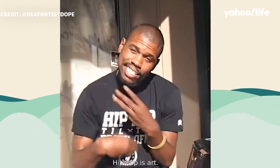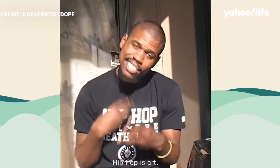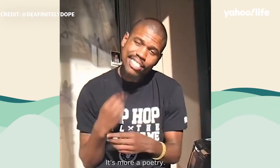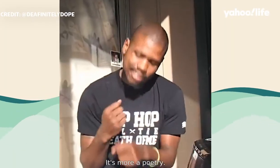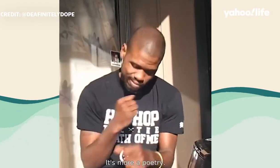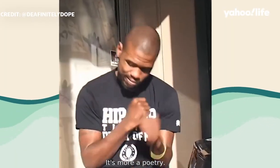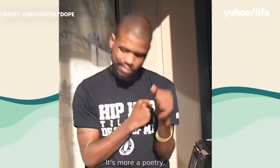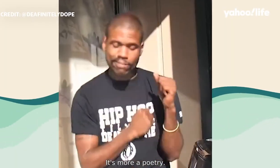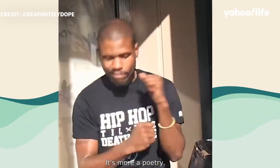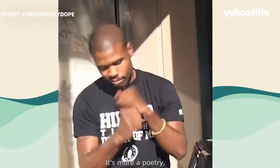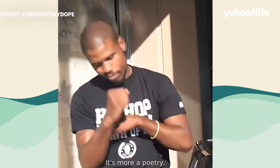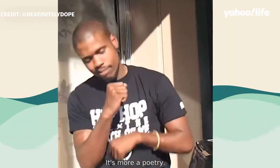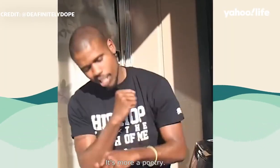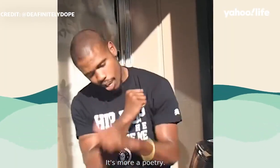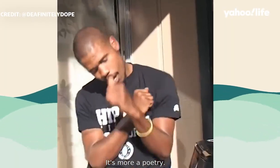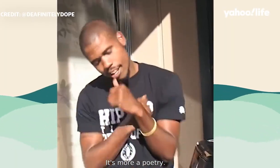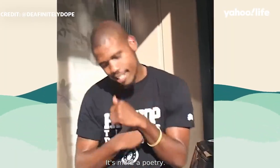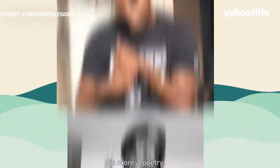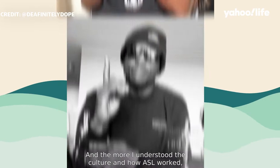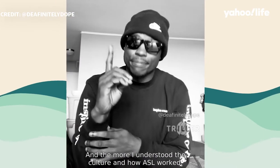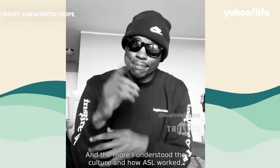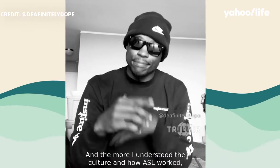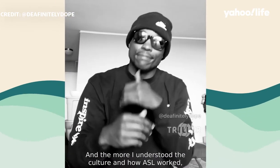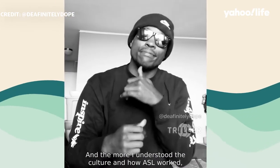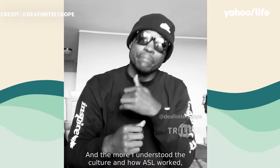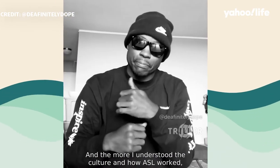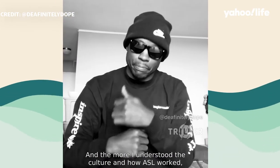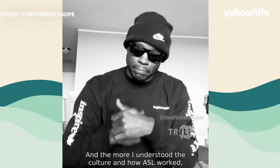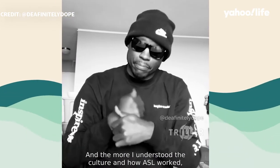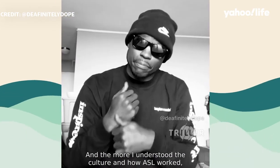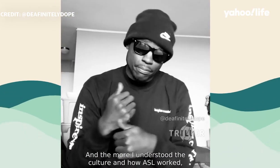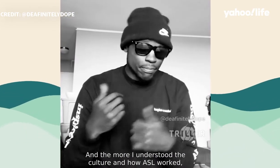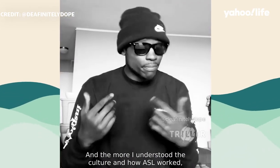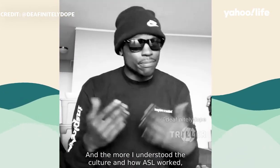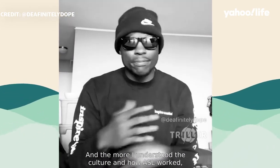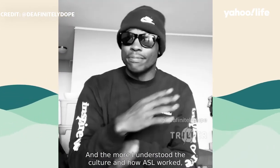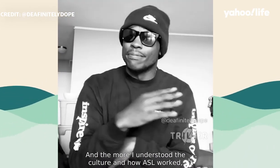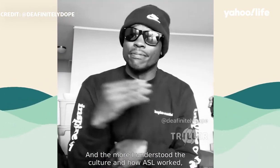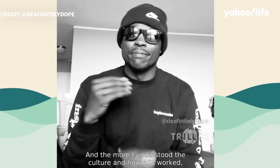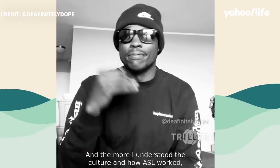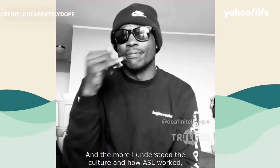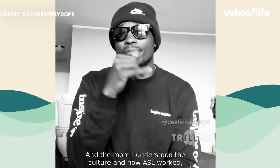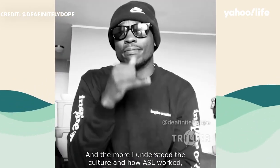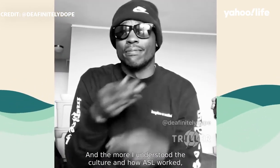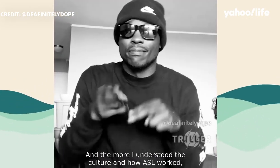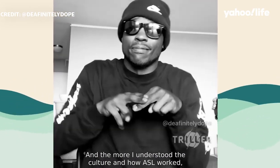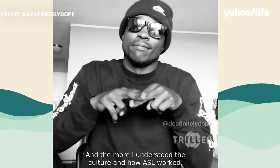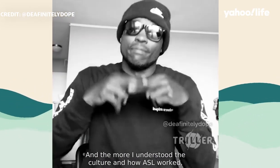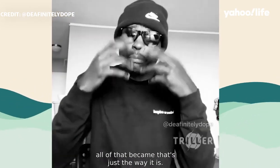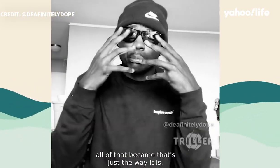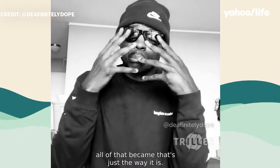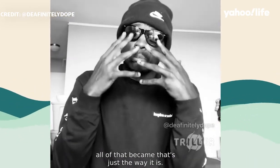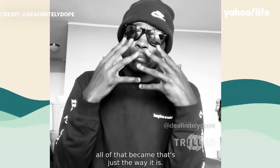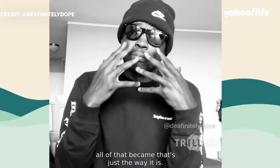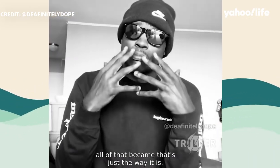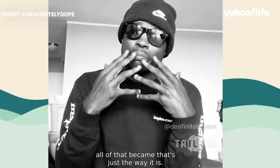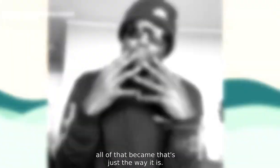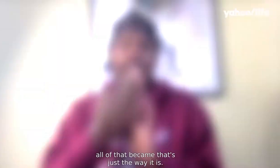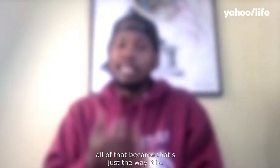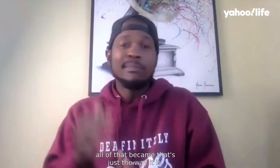It's more of poetry. And the more I understood the culture and how ASL worked, all of that became,